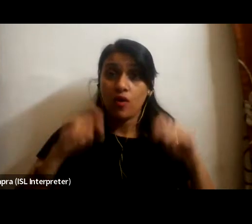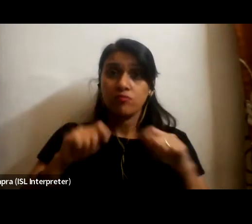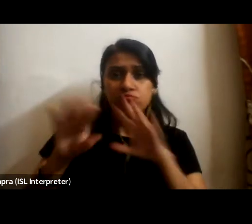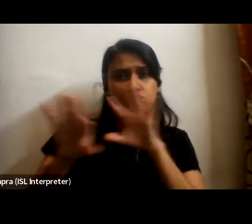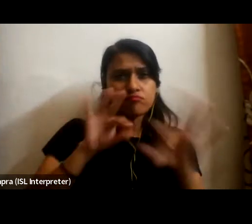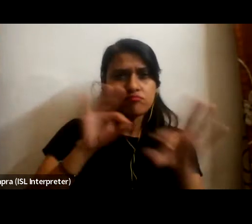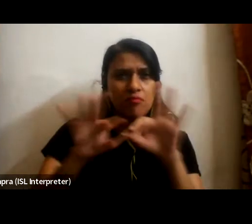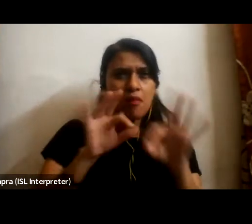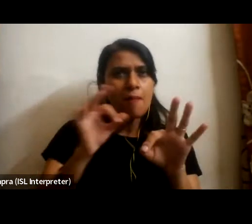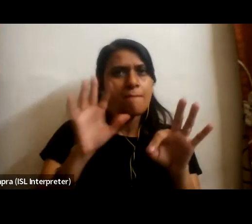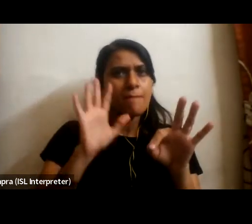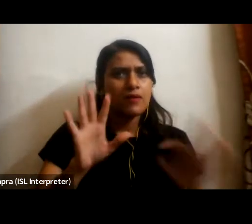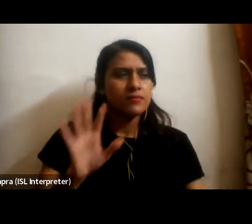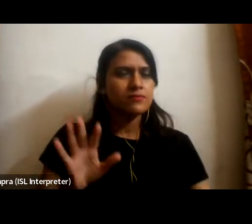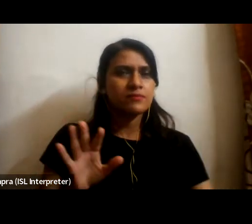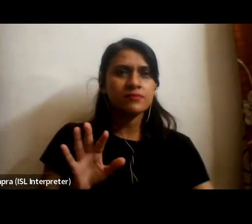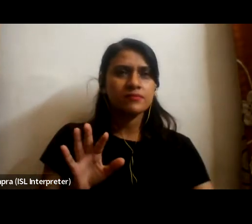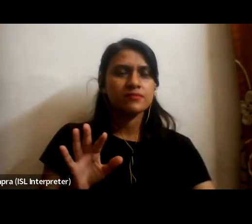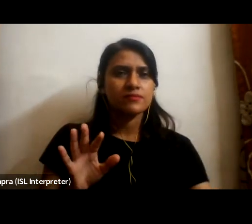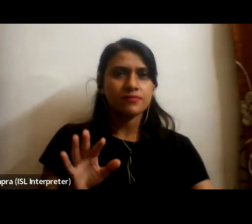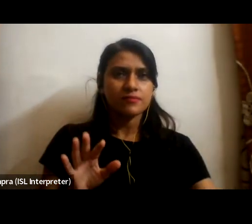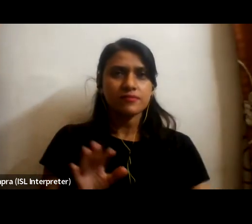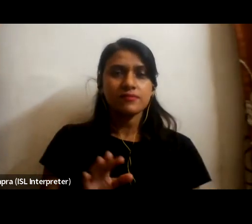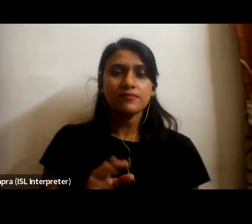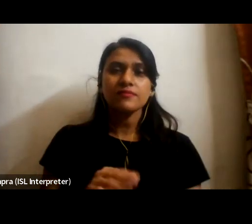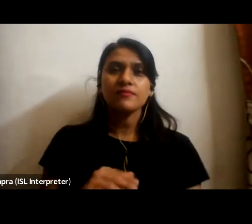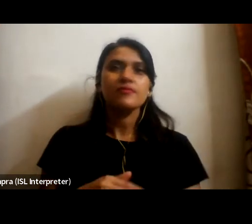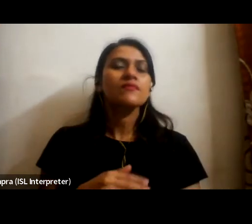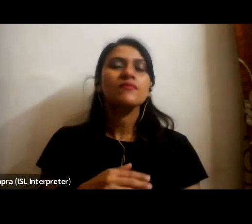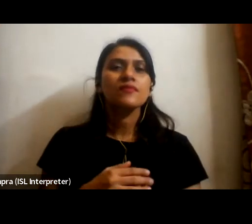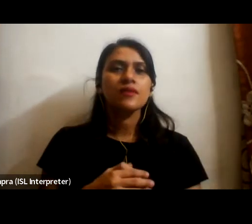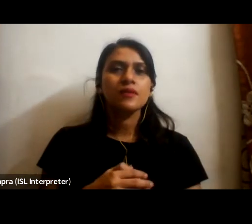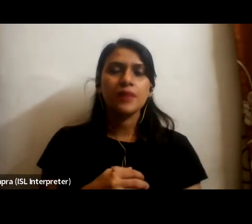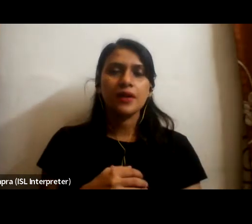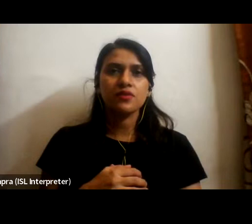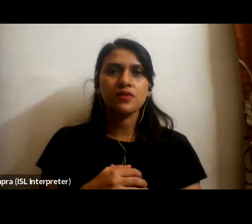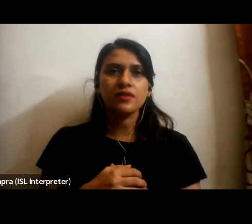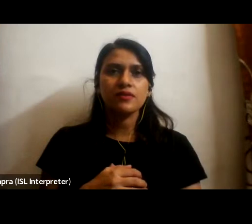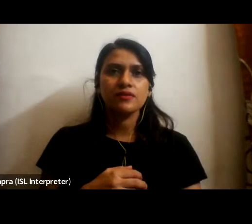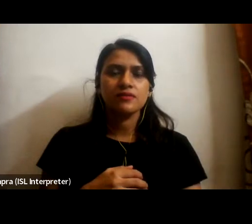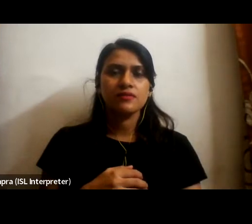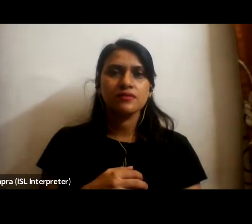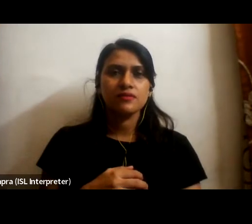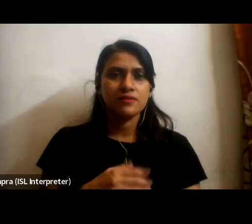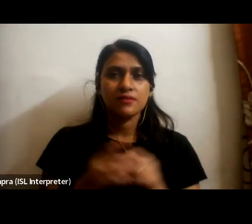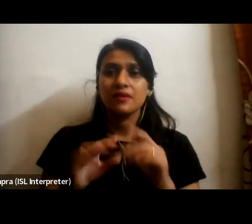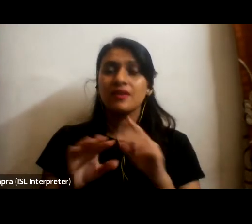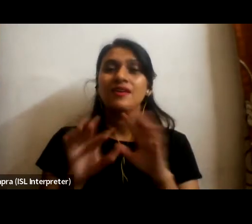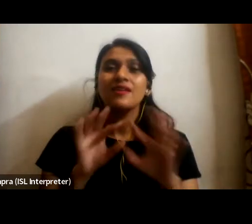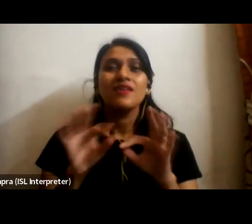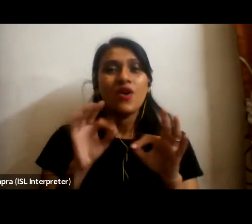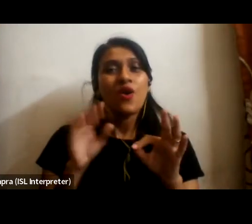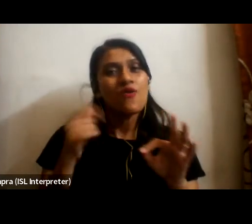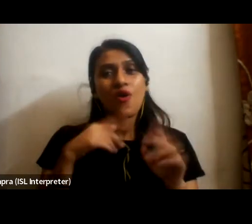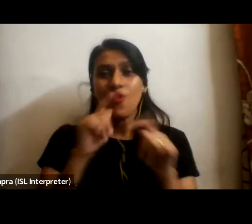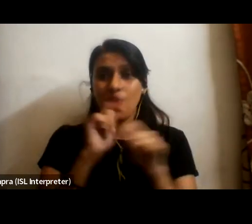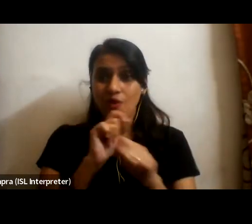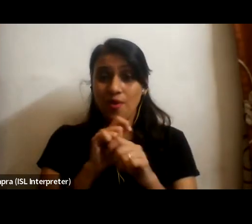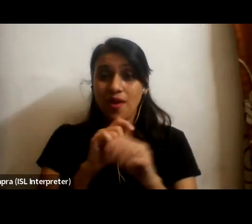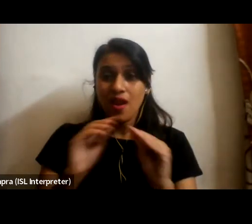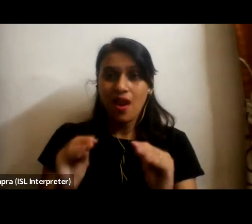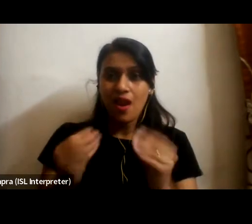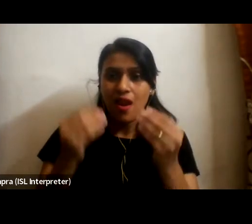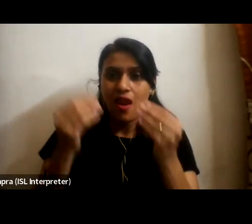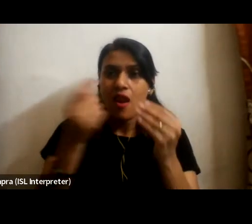that, it needed to take all of these cases, it was taking all of these cases, and perhaps the only thing that is to be done is to increase the number